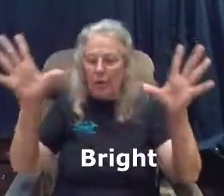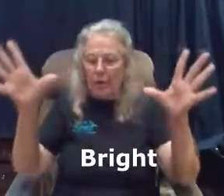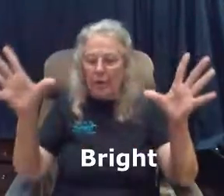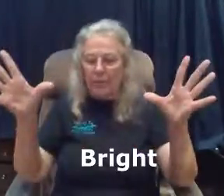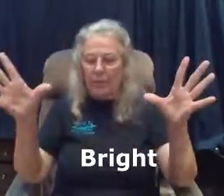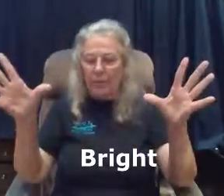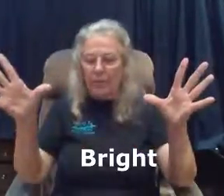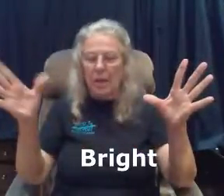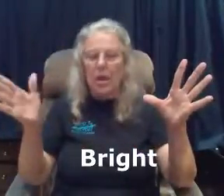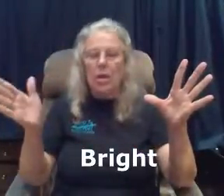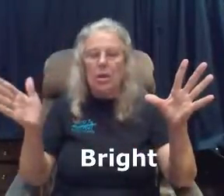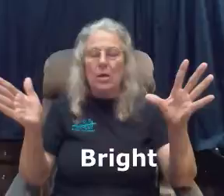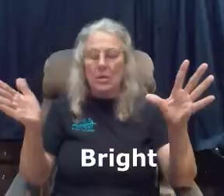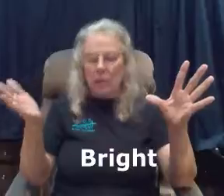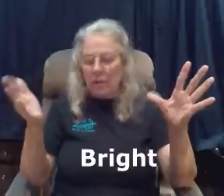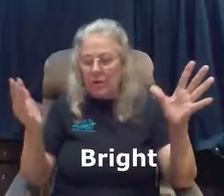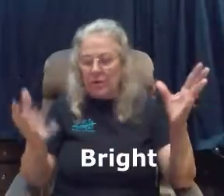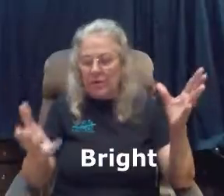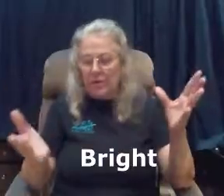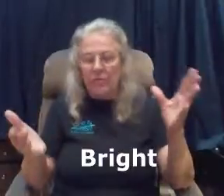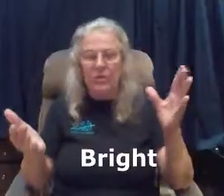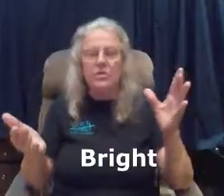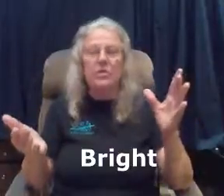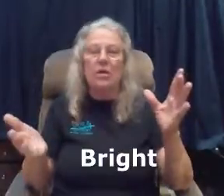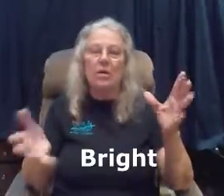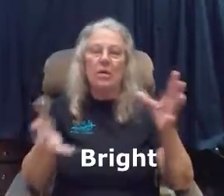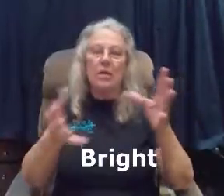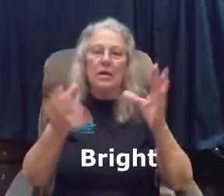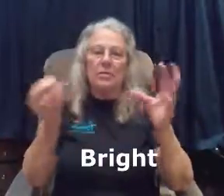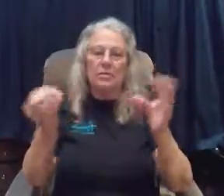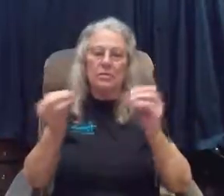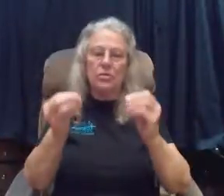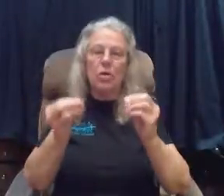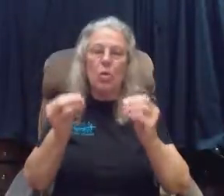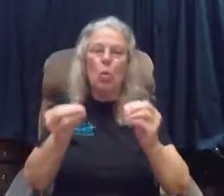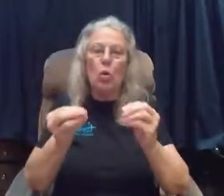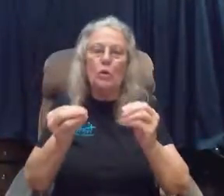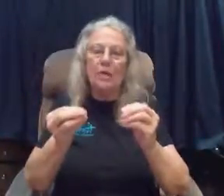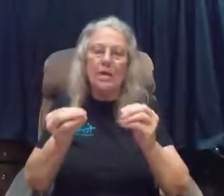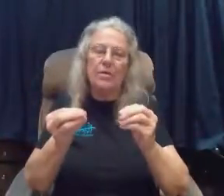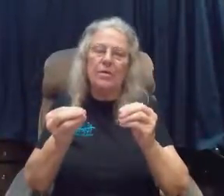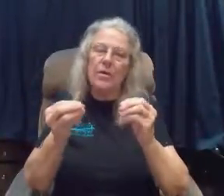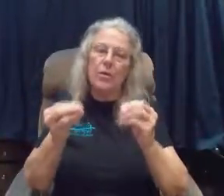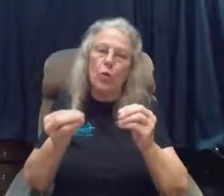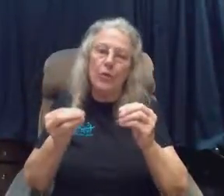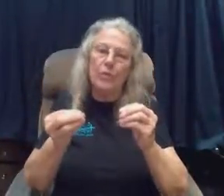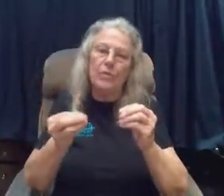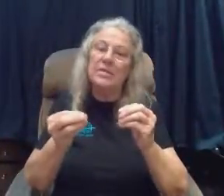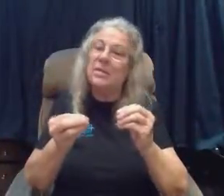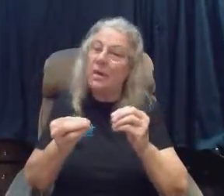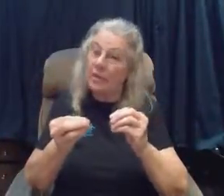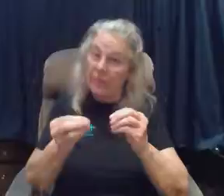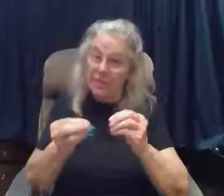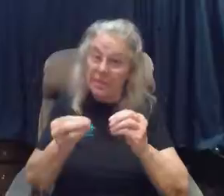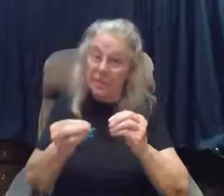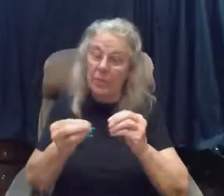brightly. Now there are several song words here that are going to be signed very